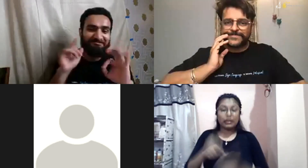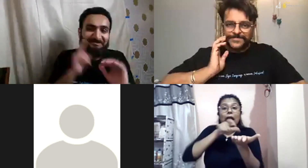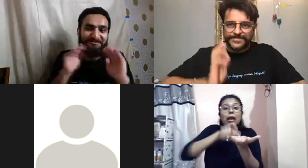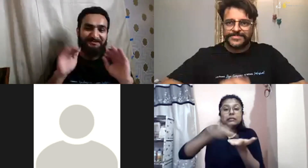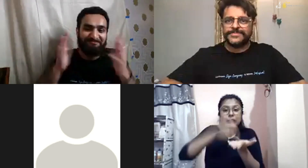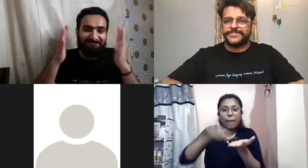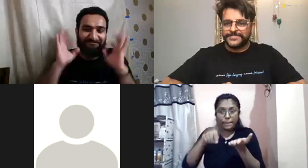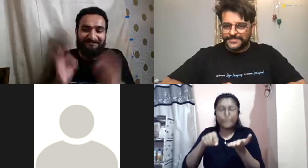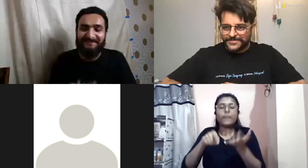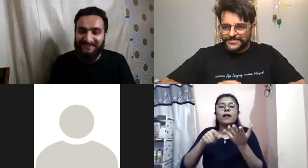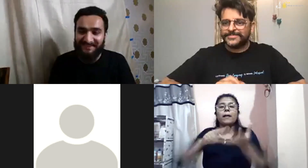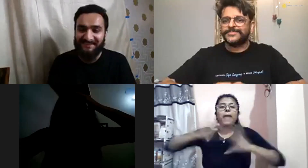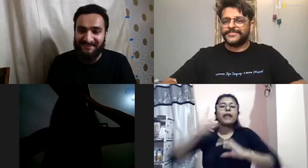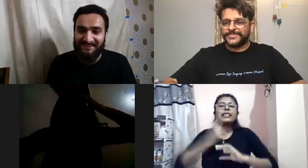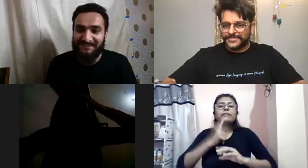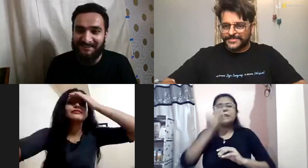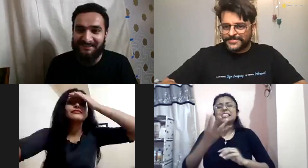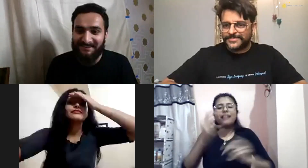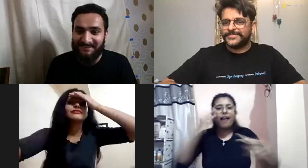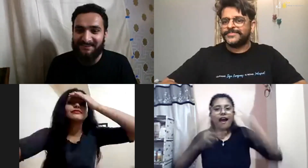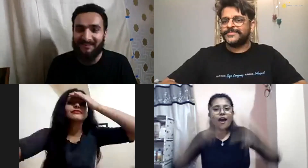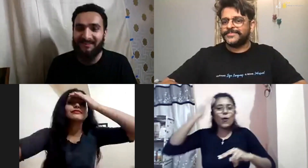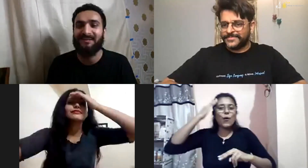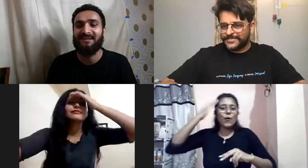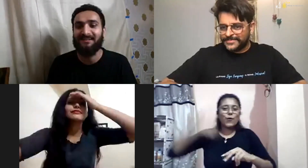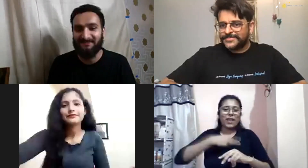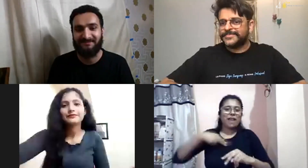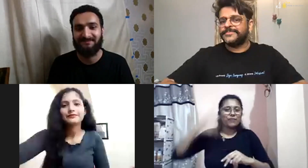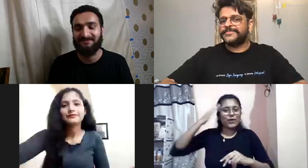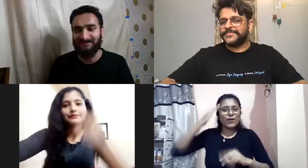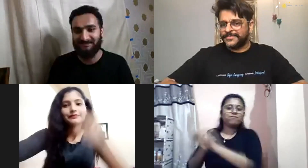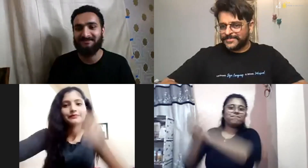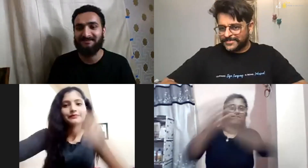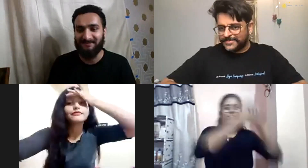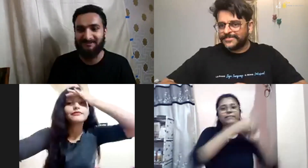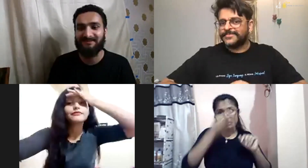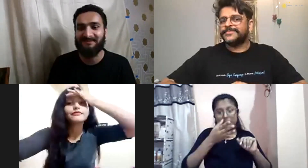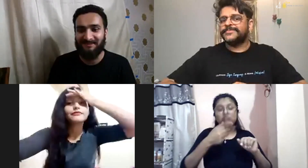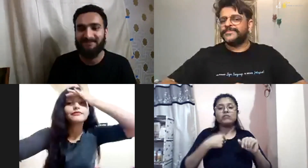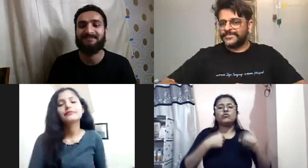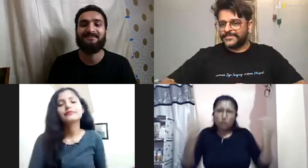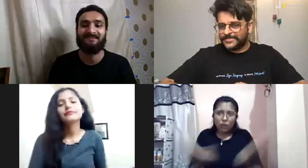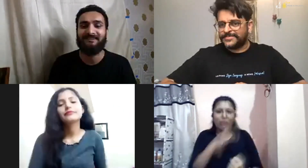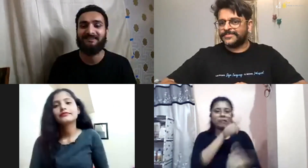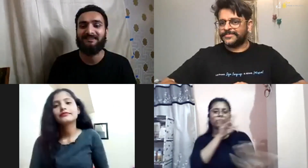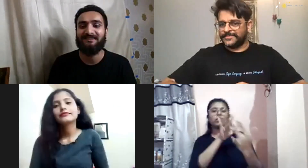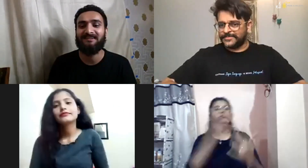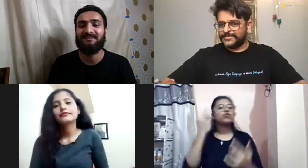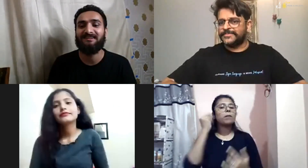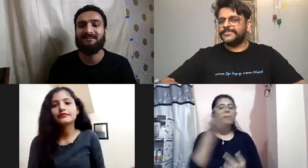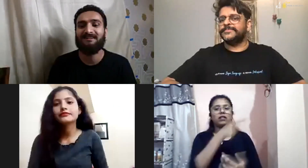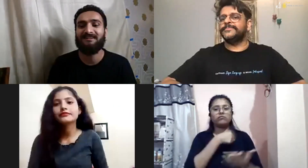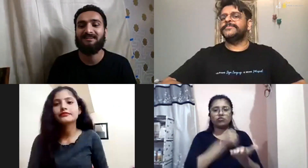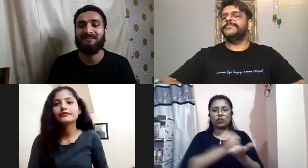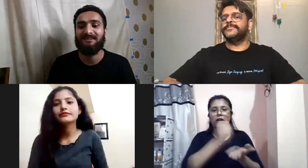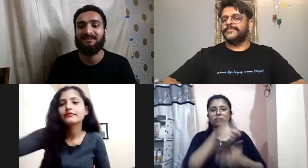than. Yeah. So on Instagram, it's easy for the deaf people to see, and they know very well that who I am.